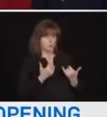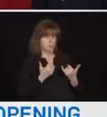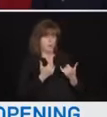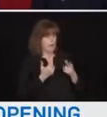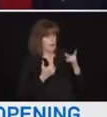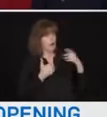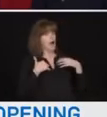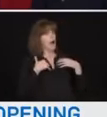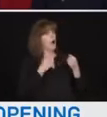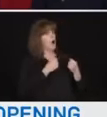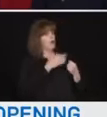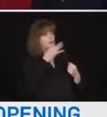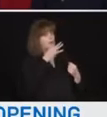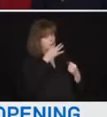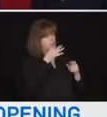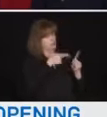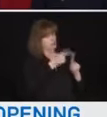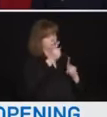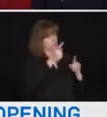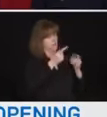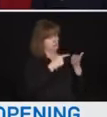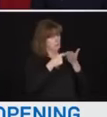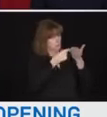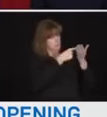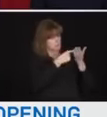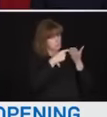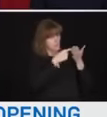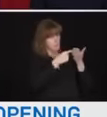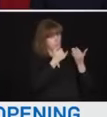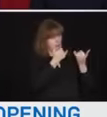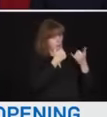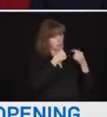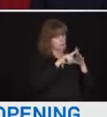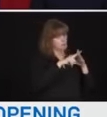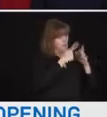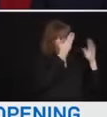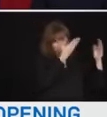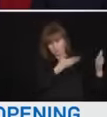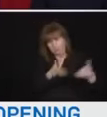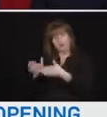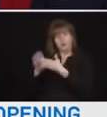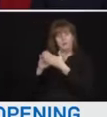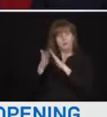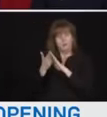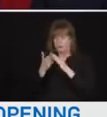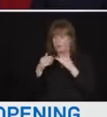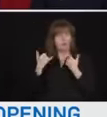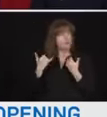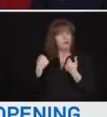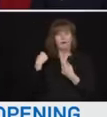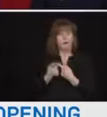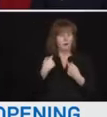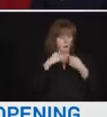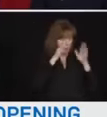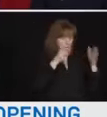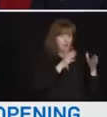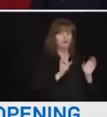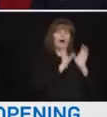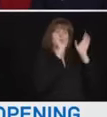plan for contact tracing. And it's you know, right now each individual province is doing it, but we